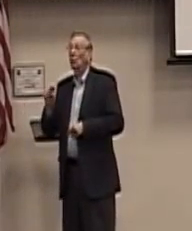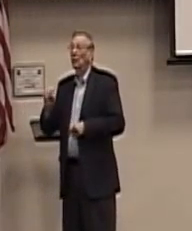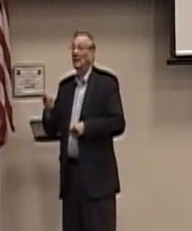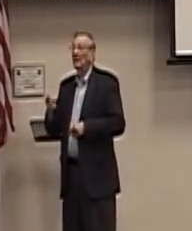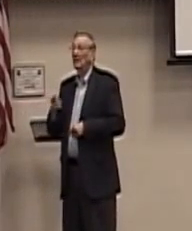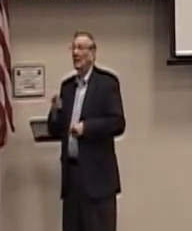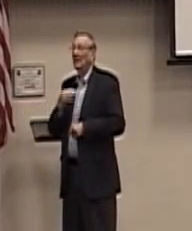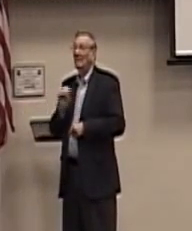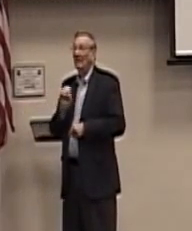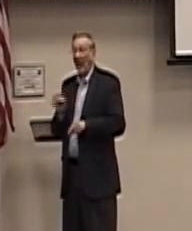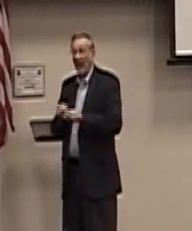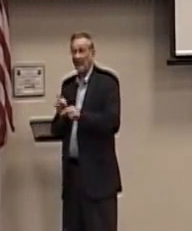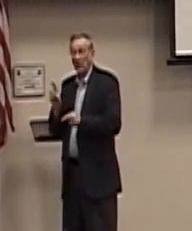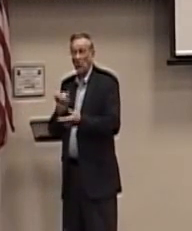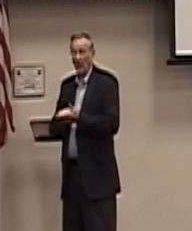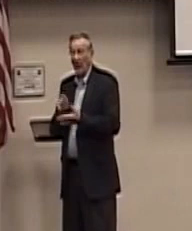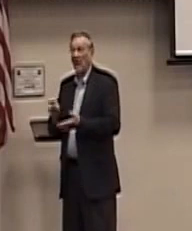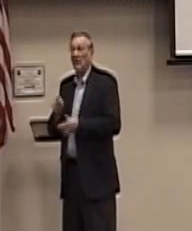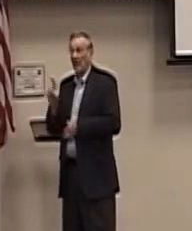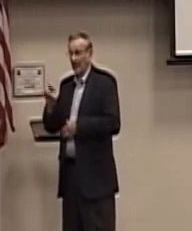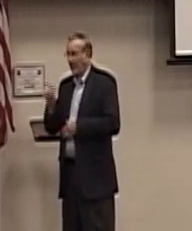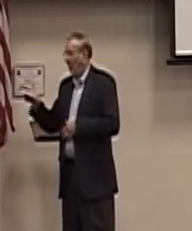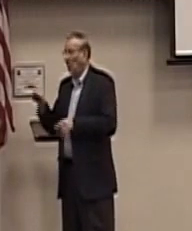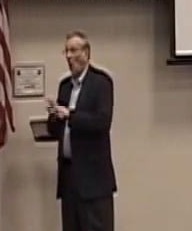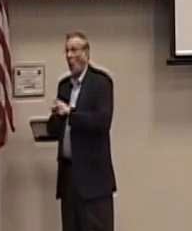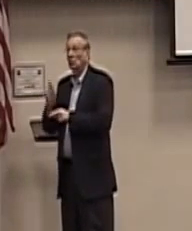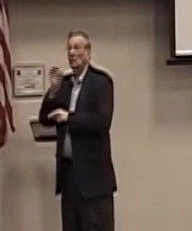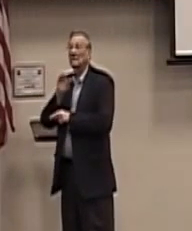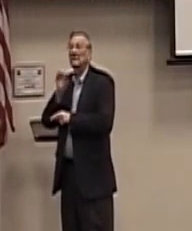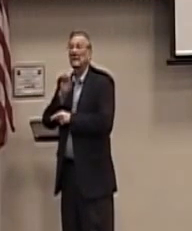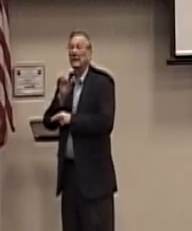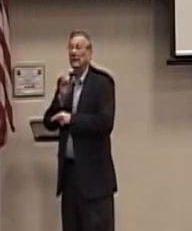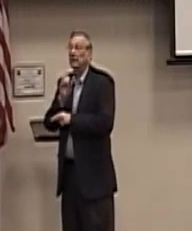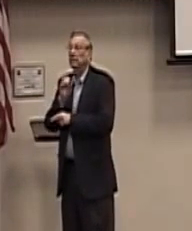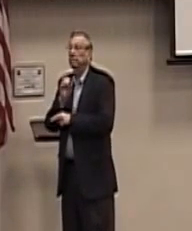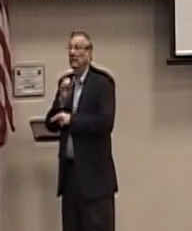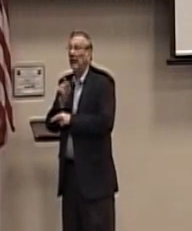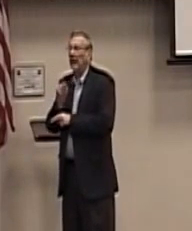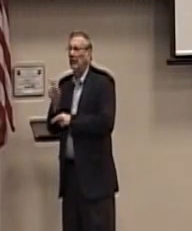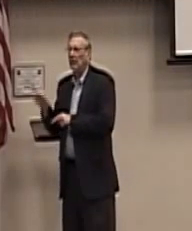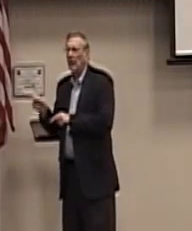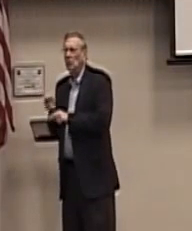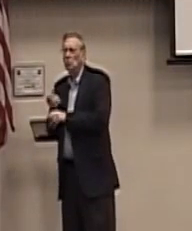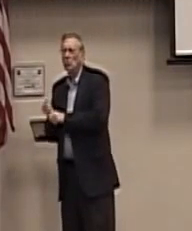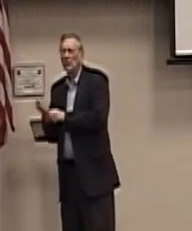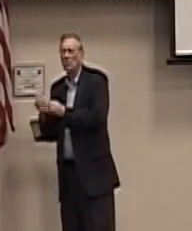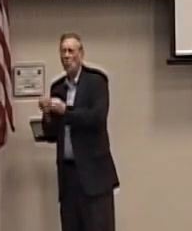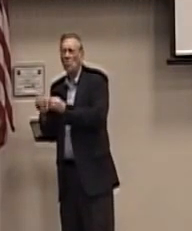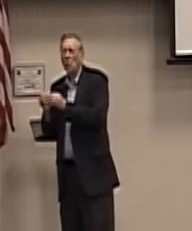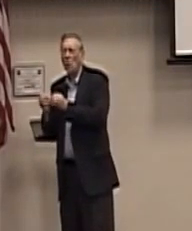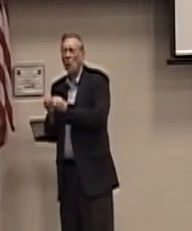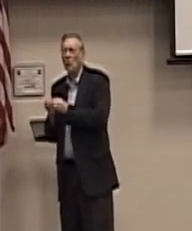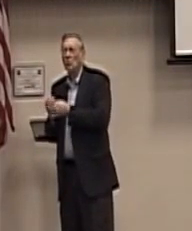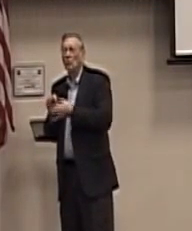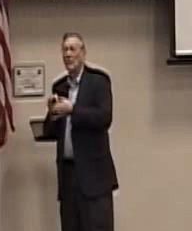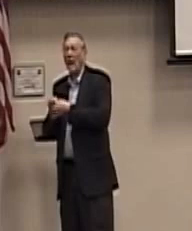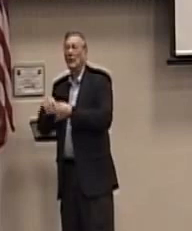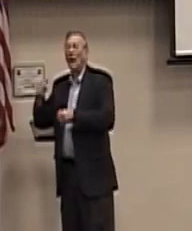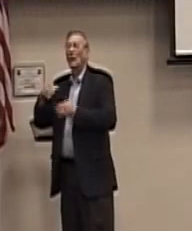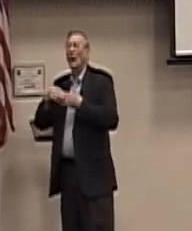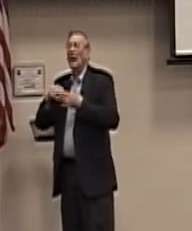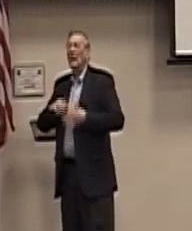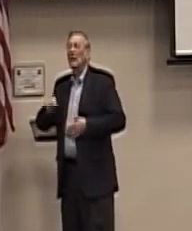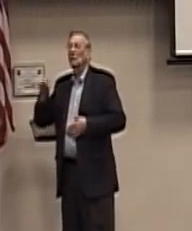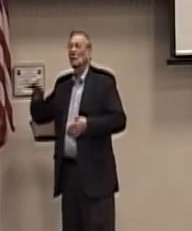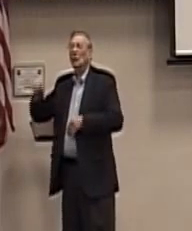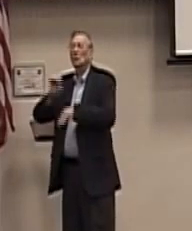evangelism. And as they do that, David is also seeking, as his credibility grows in that area, to unite other leaders in New